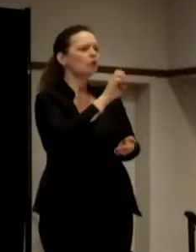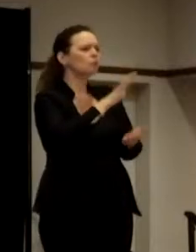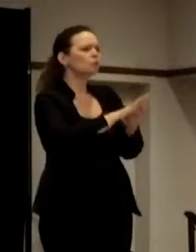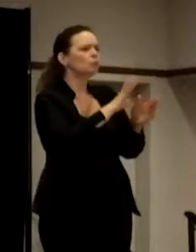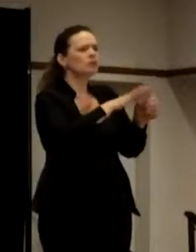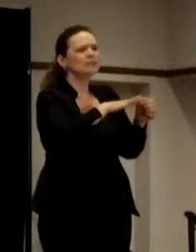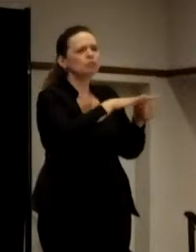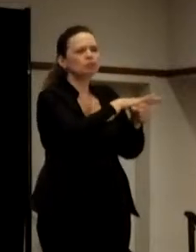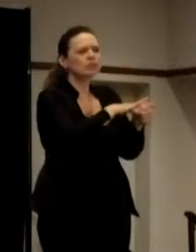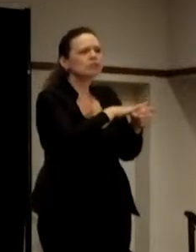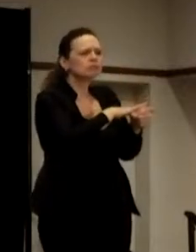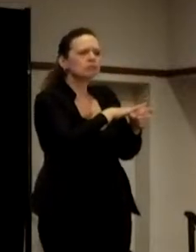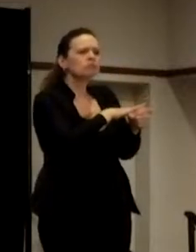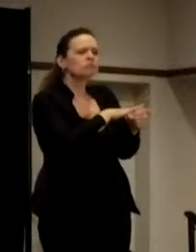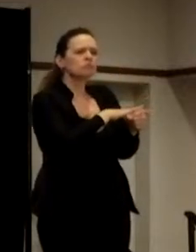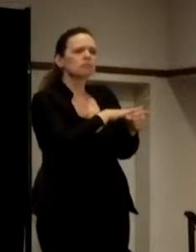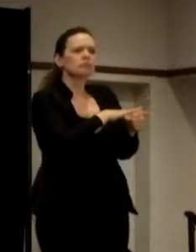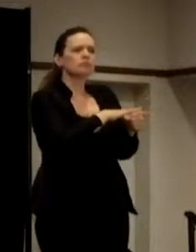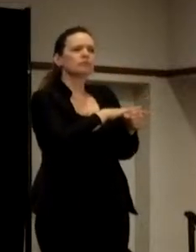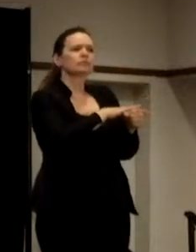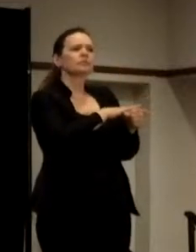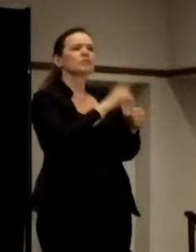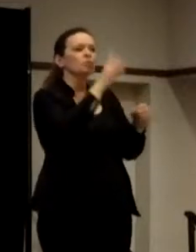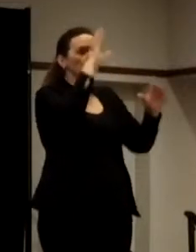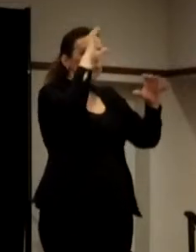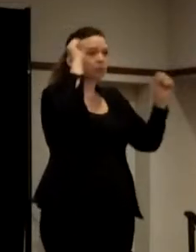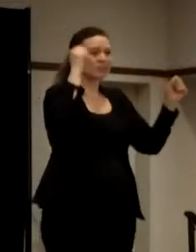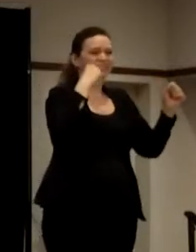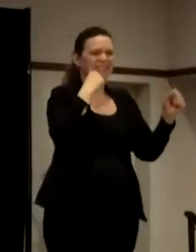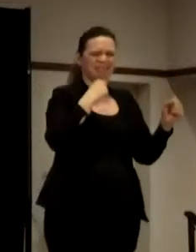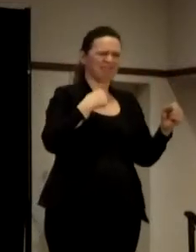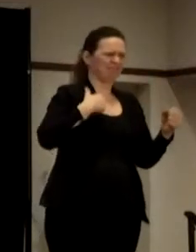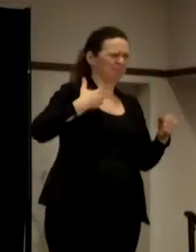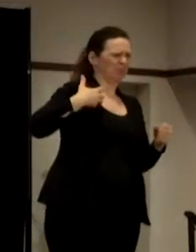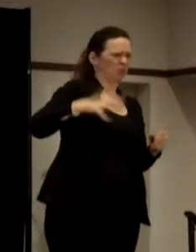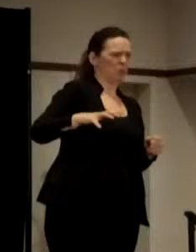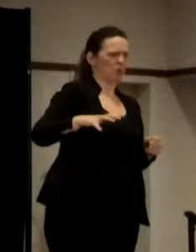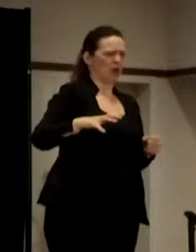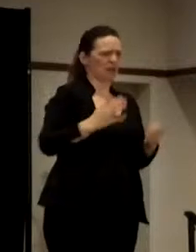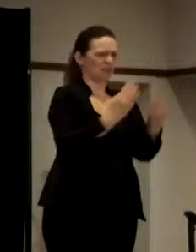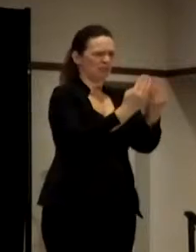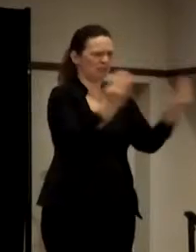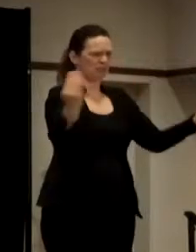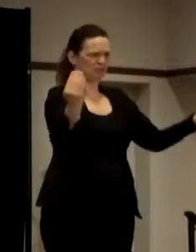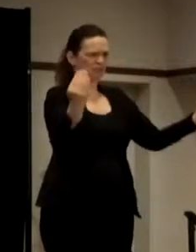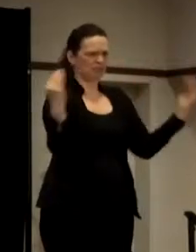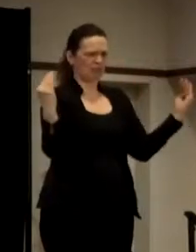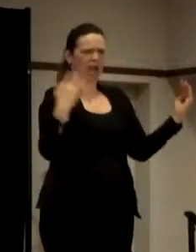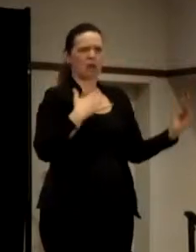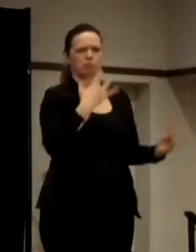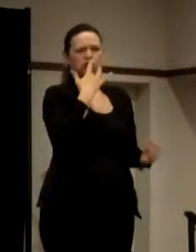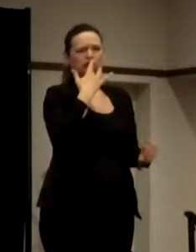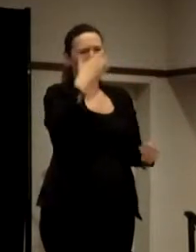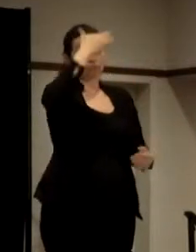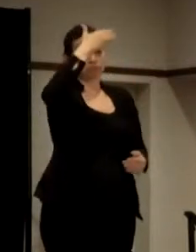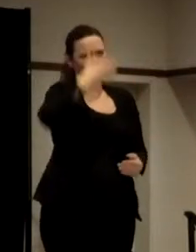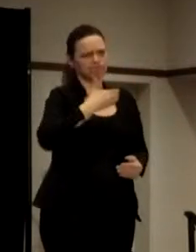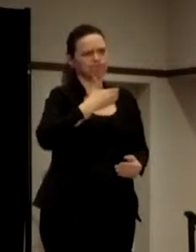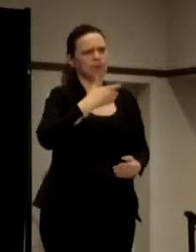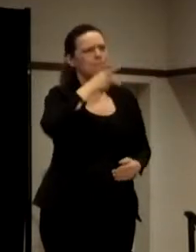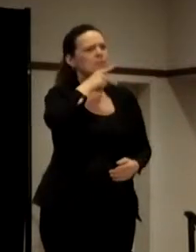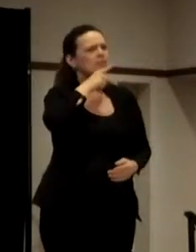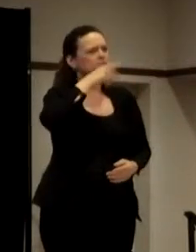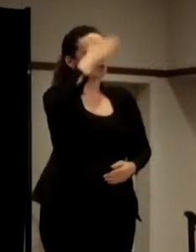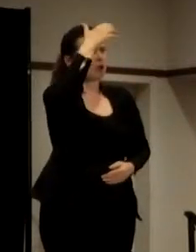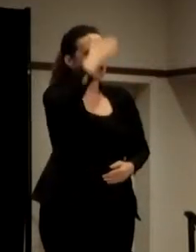fair substitute. Dr. Thomas at Upstate thinks it's a fair substitute. Wondering if the county would fight on